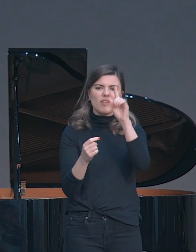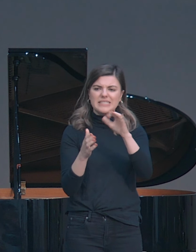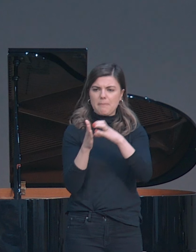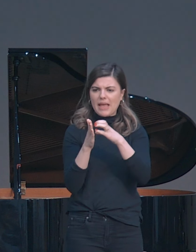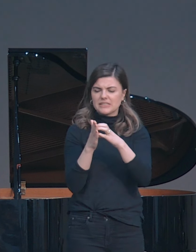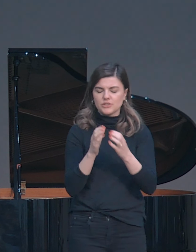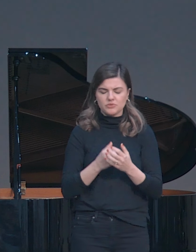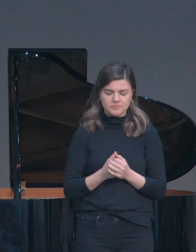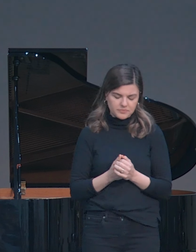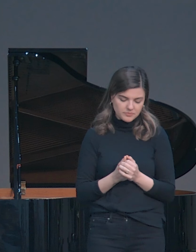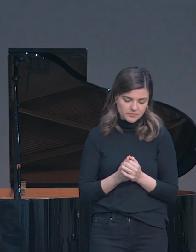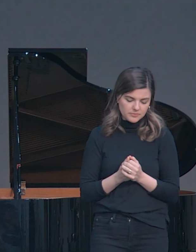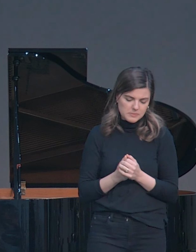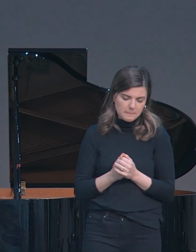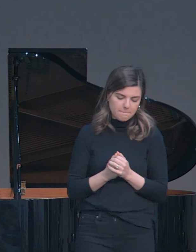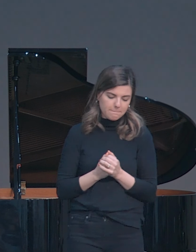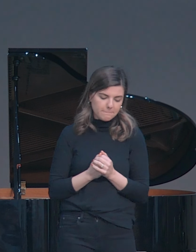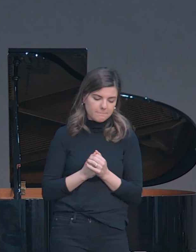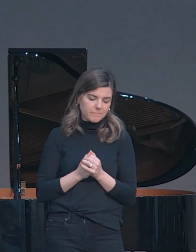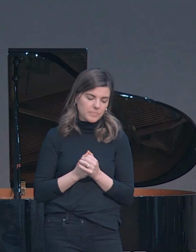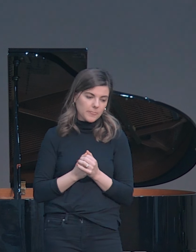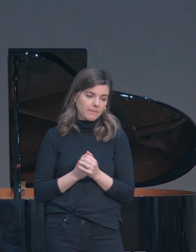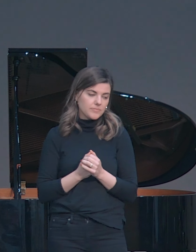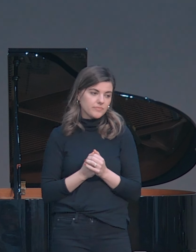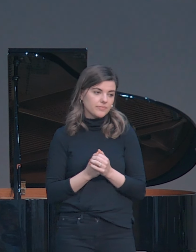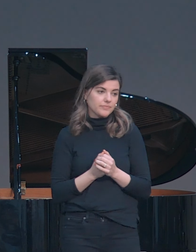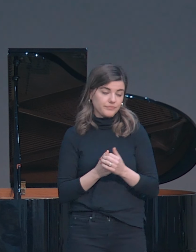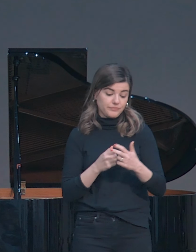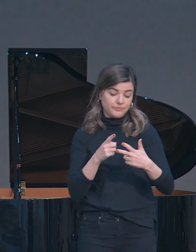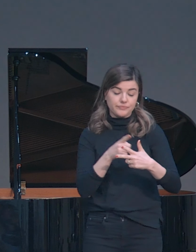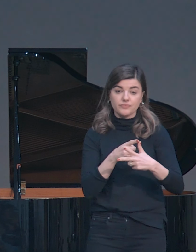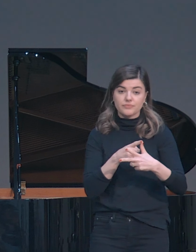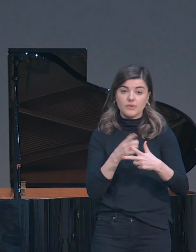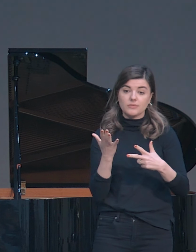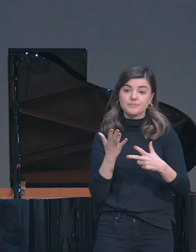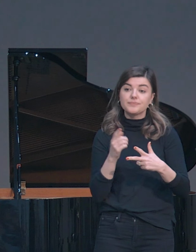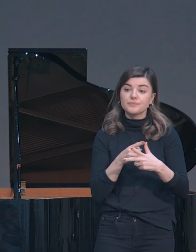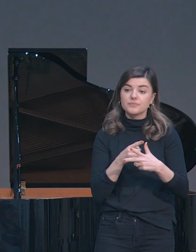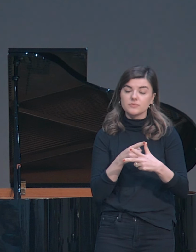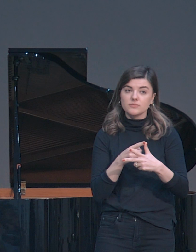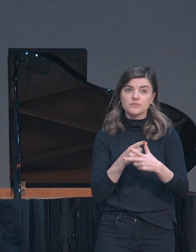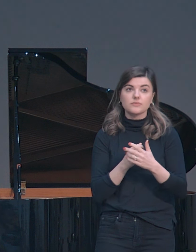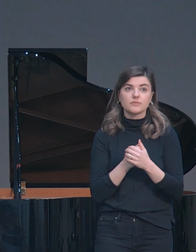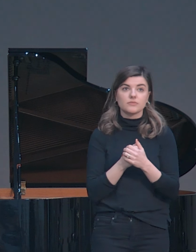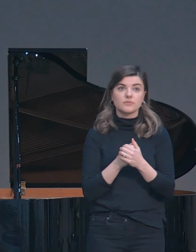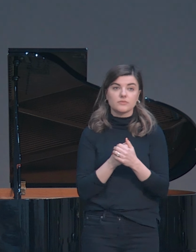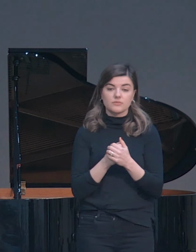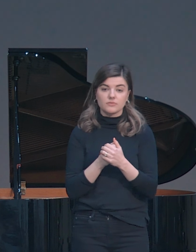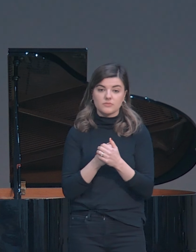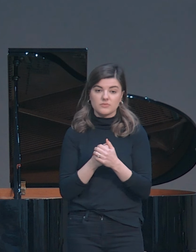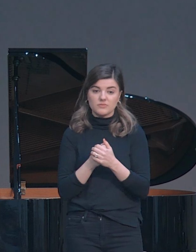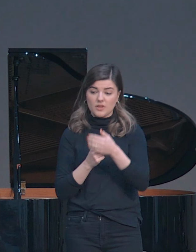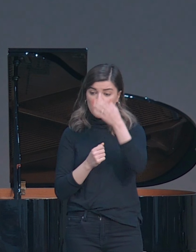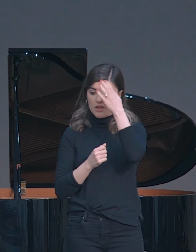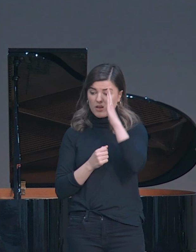to draw your attention to this morning. And the first is this: God